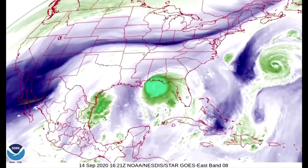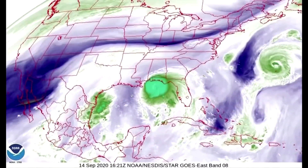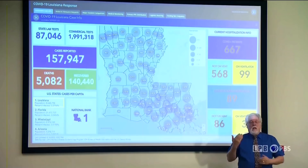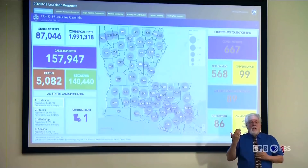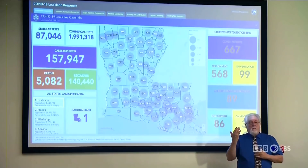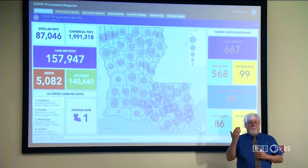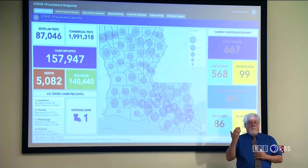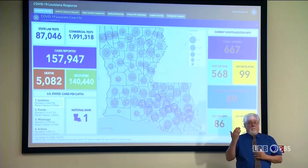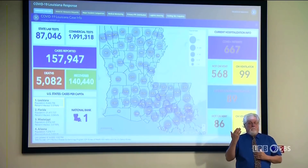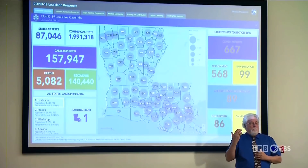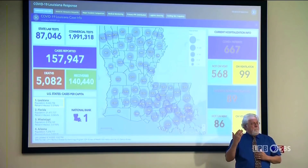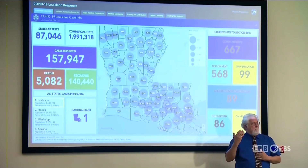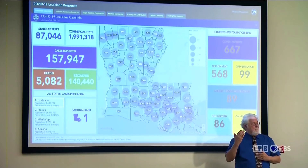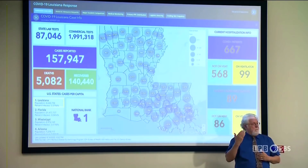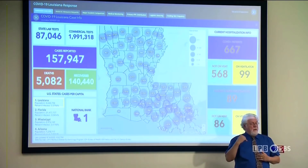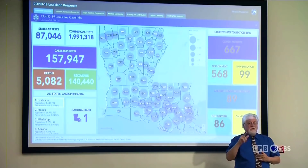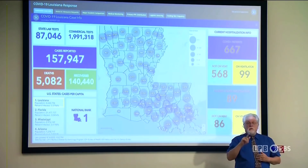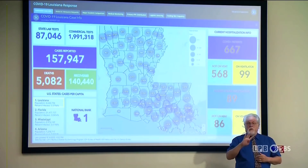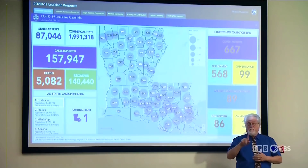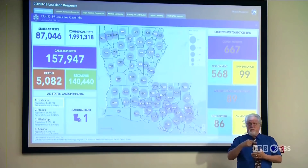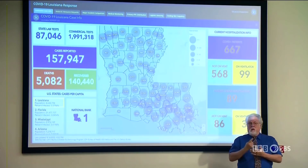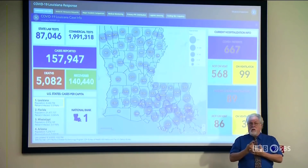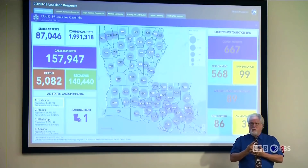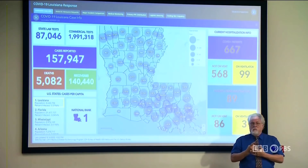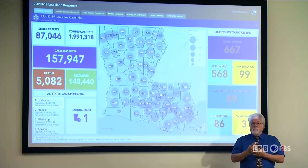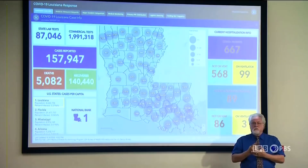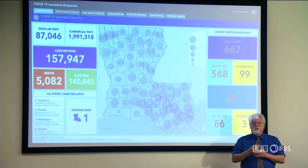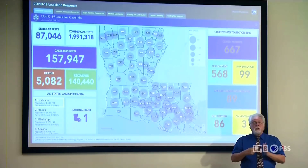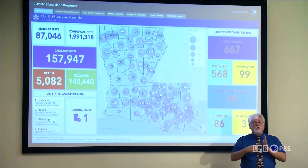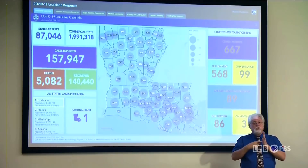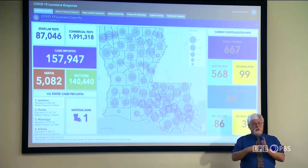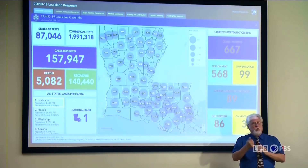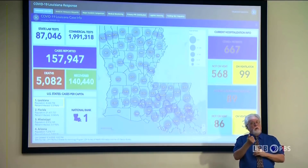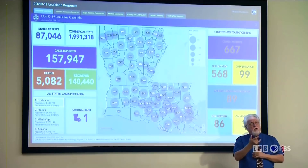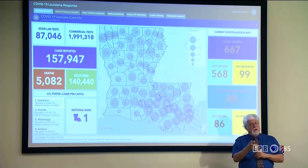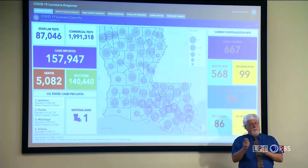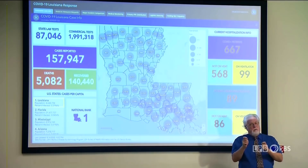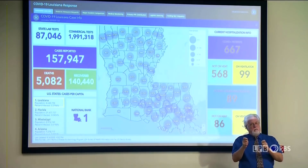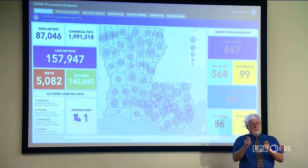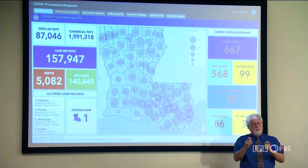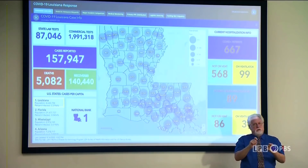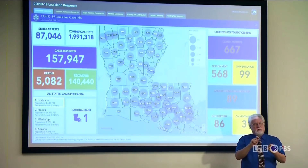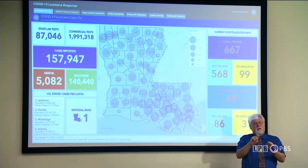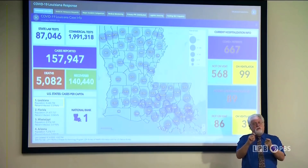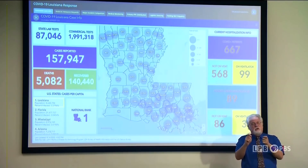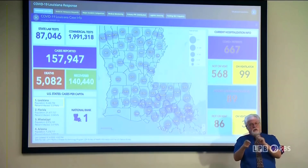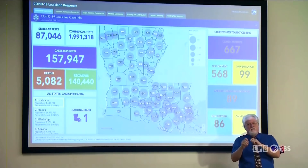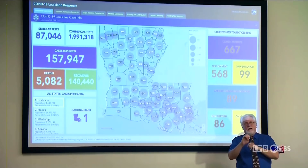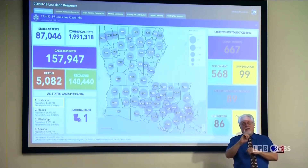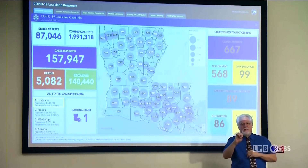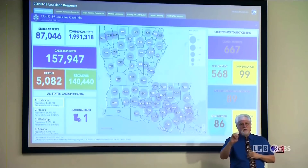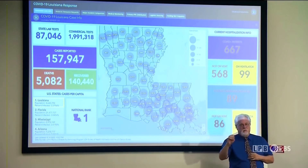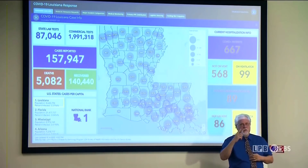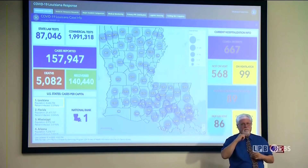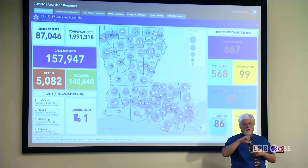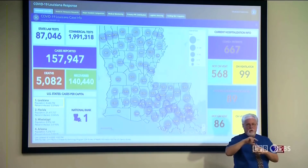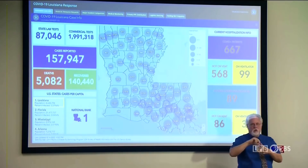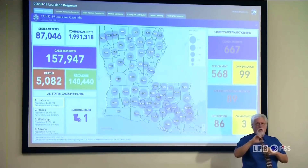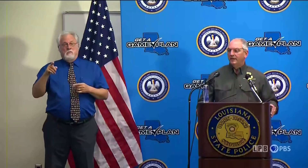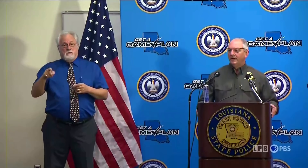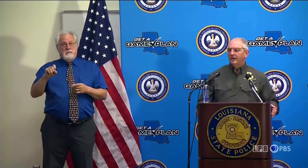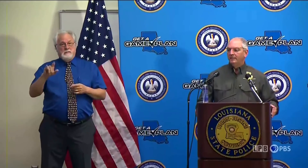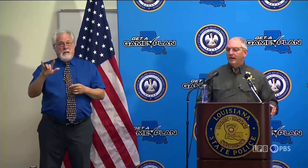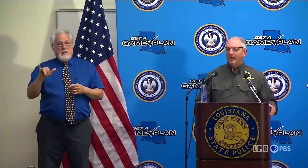past 24 hours or so have shown a couple of shifts eastward on the track for Hurricane